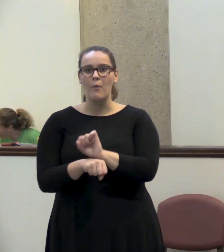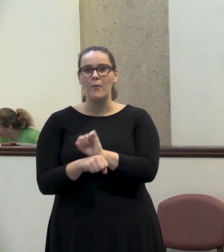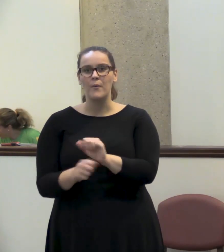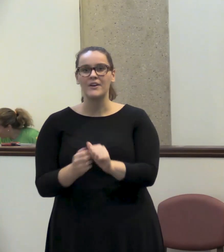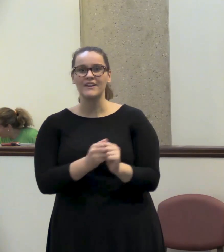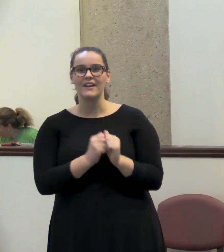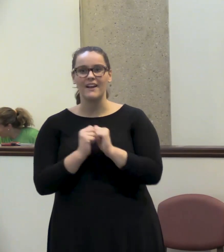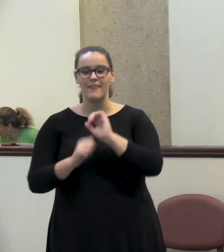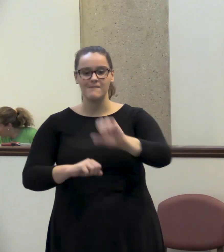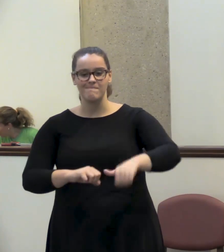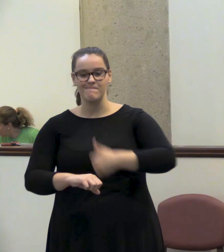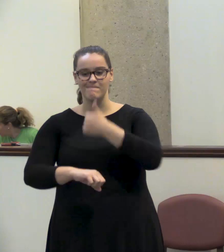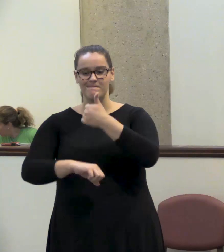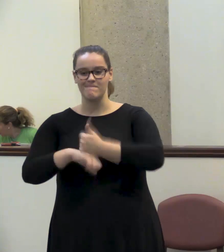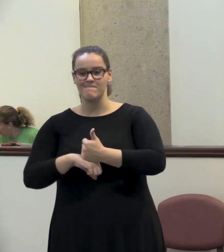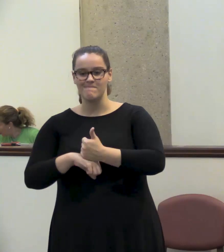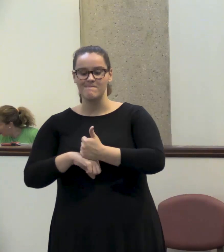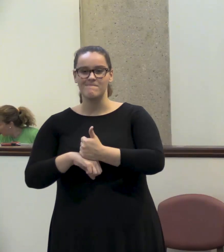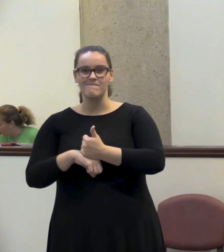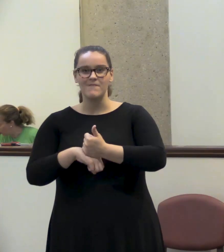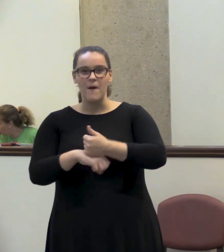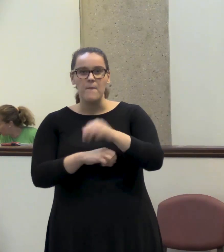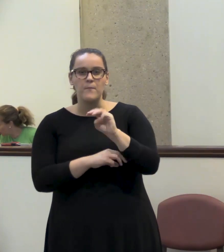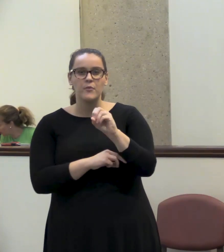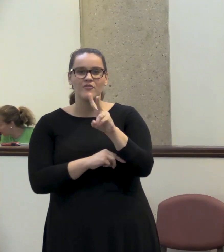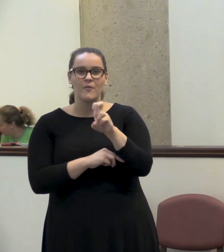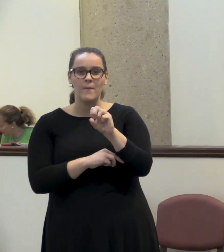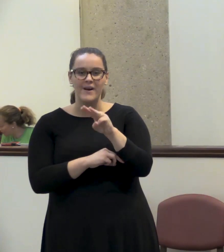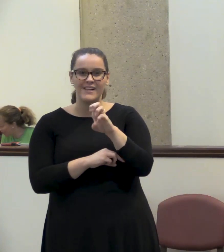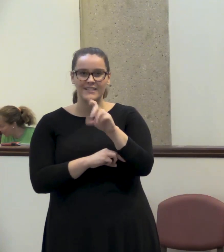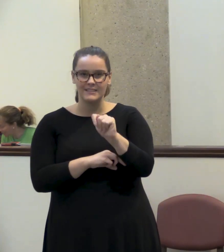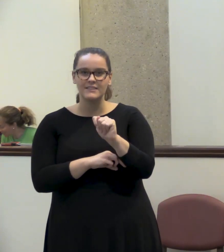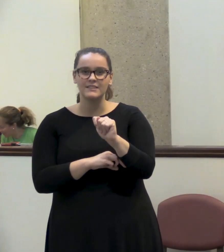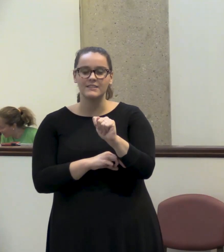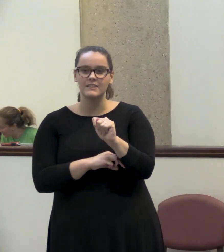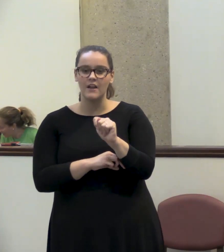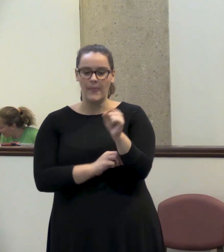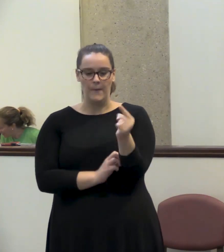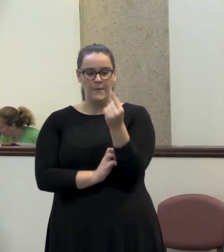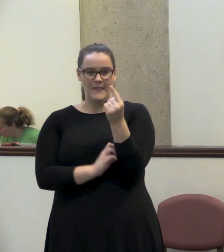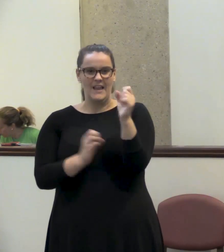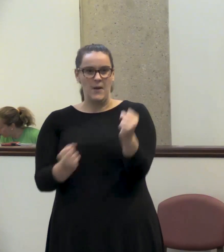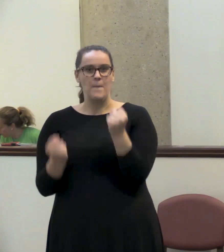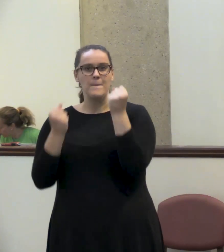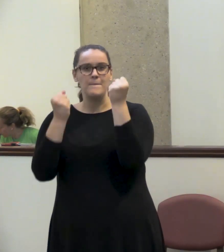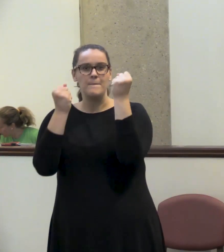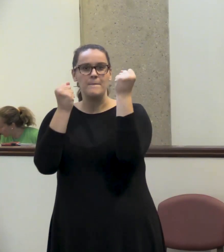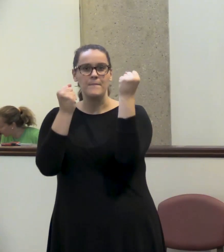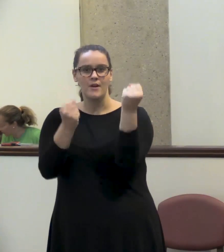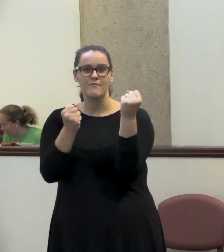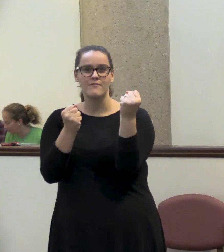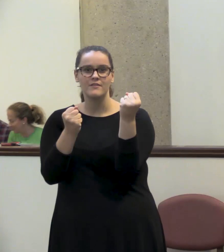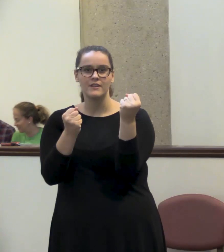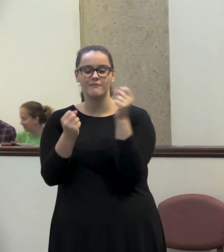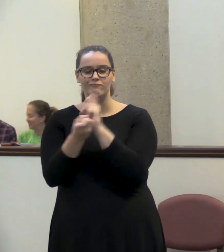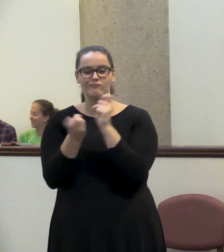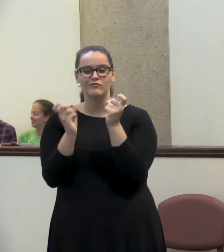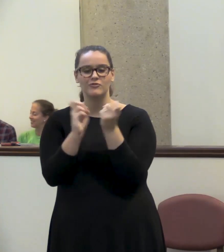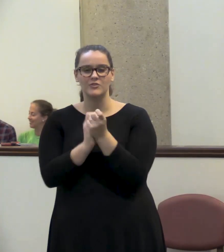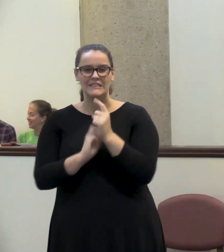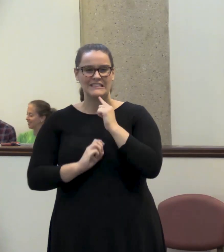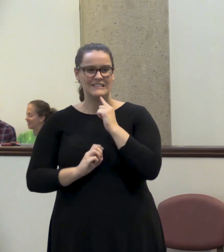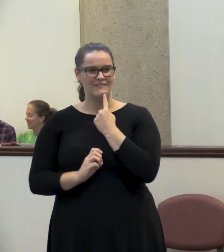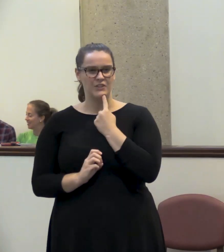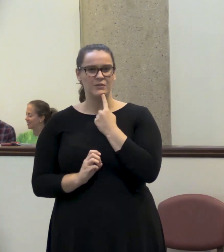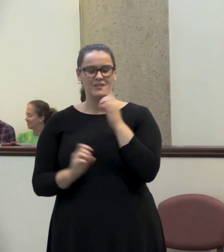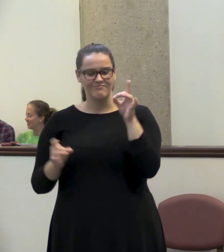a grassroots climate movement, the only thing powerful enough to avert the severity of the